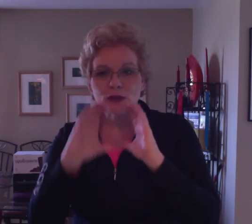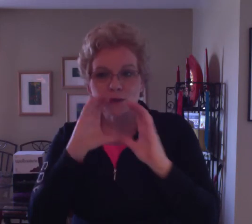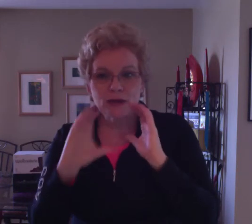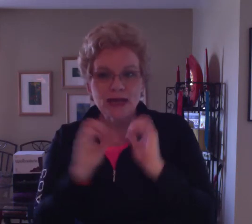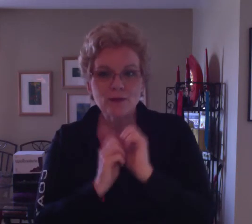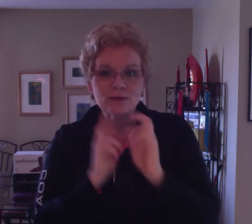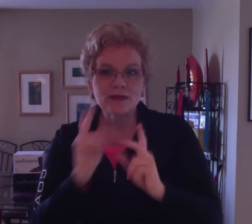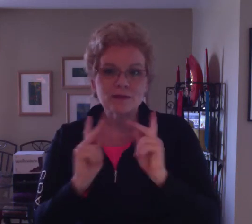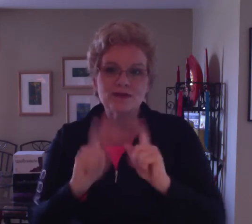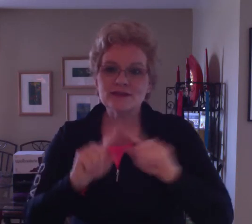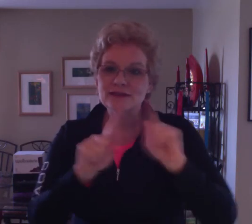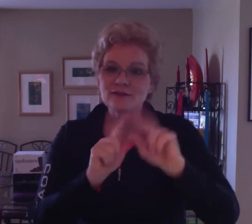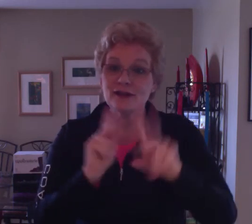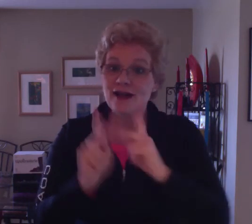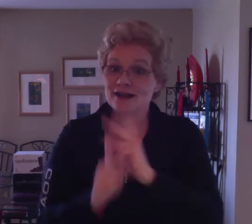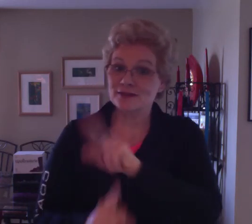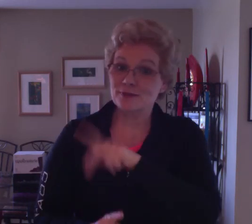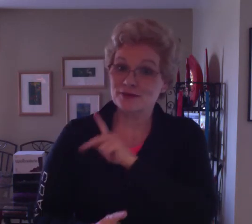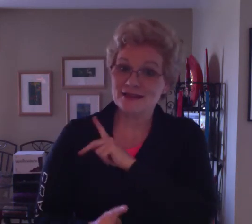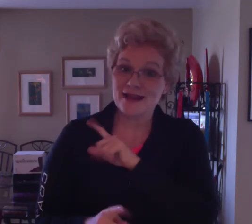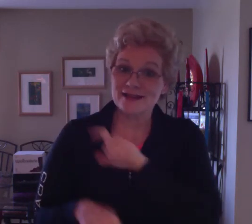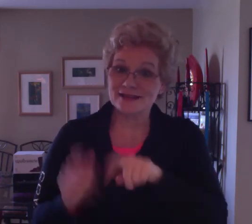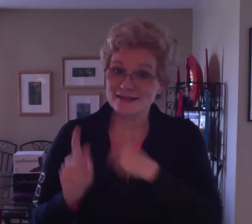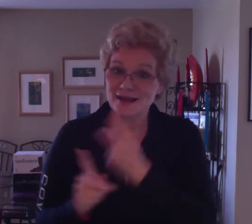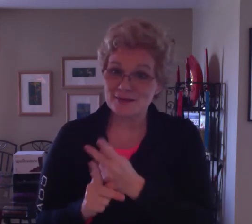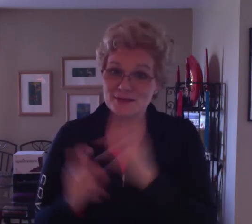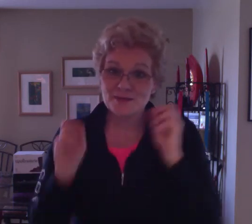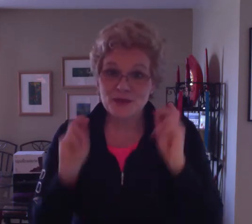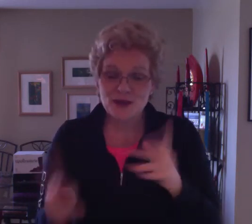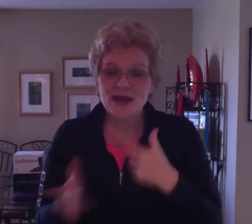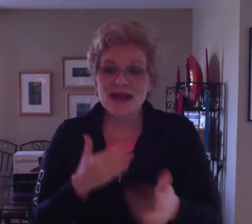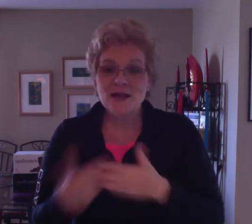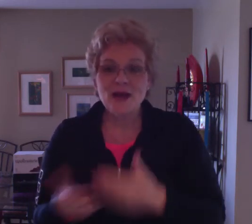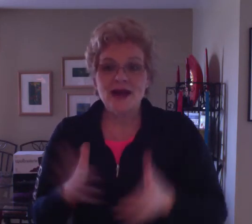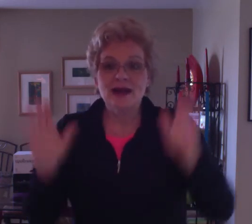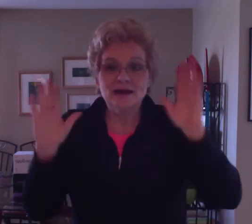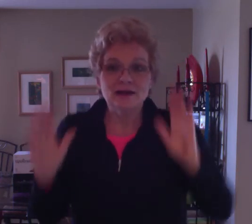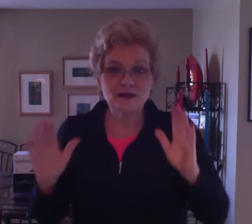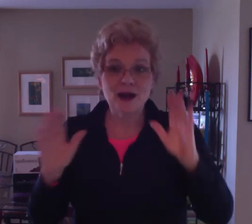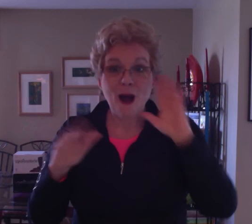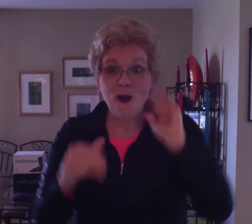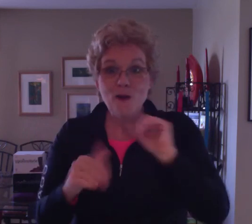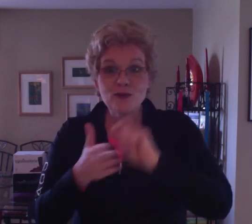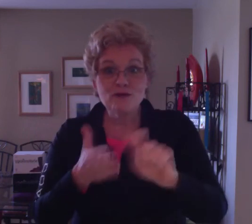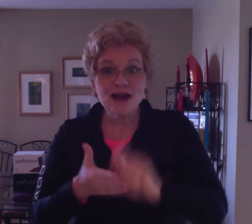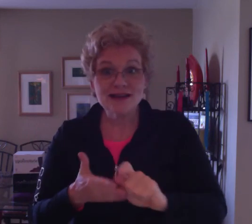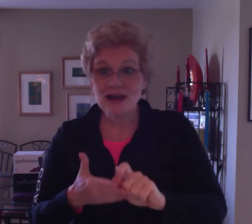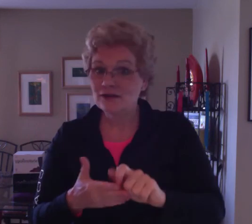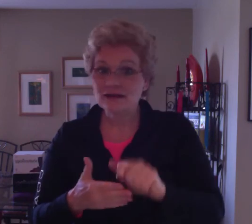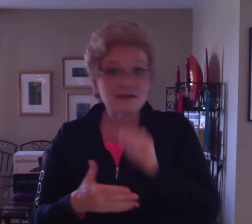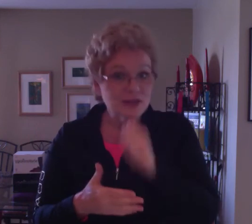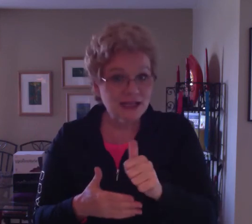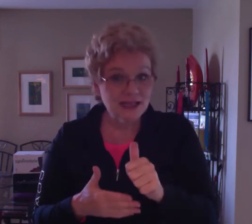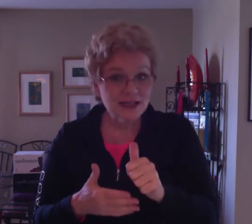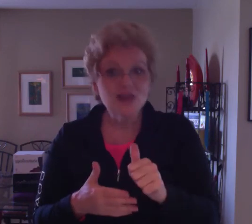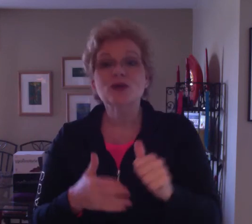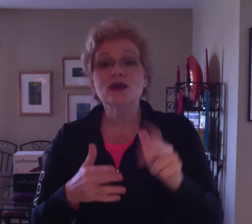types. All right, I hope you wrote all that down. If not, guess what? You can replay this. End of video number 3.